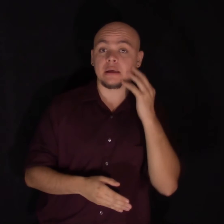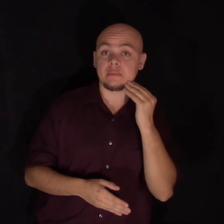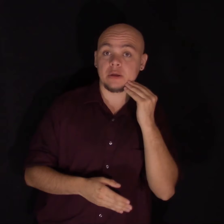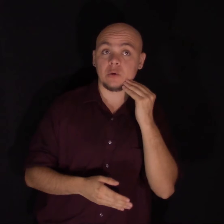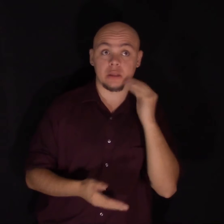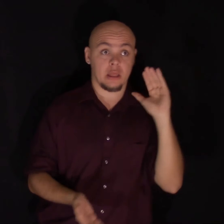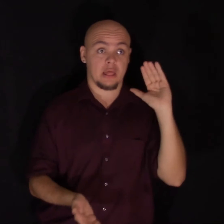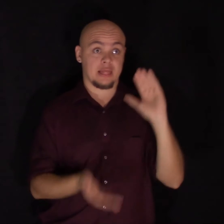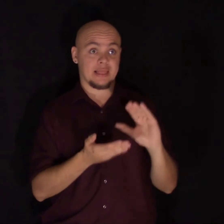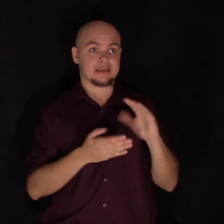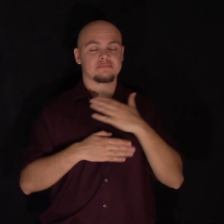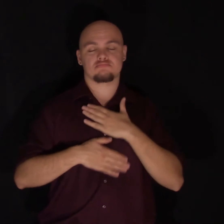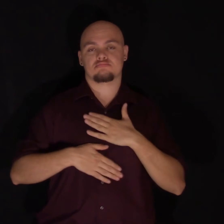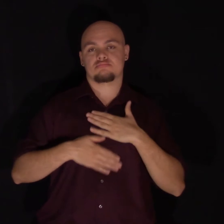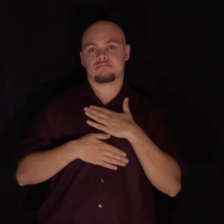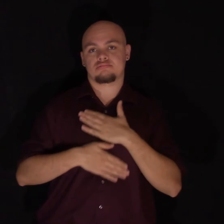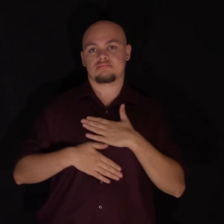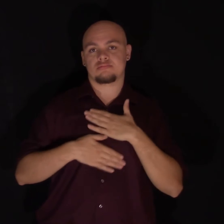less.